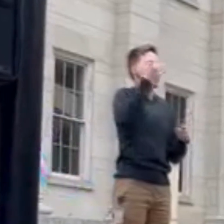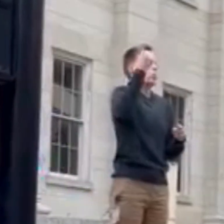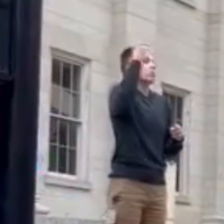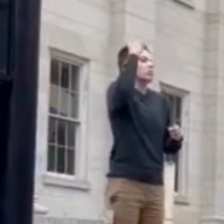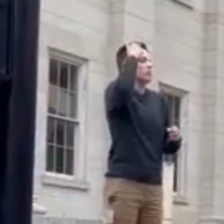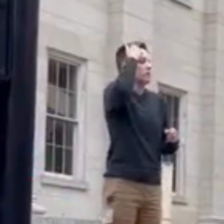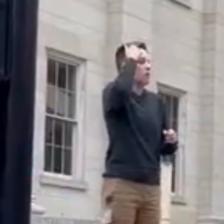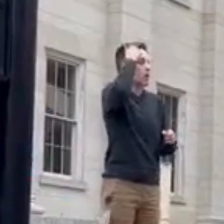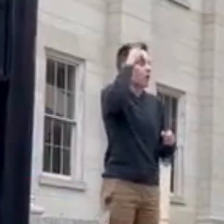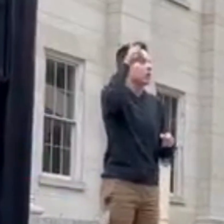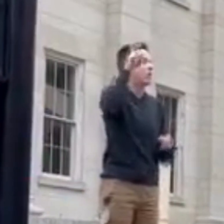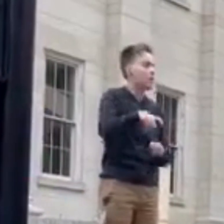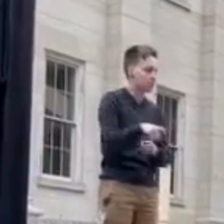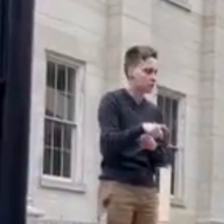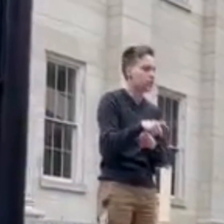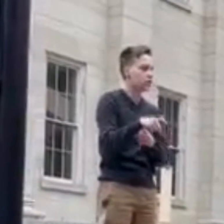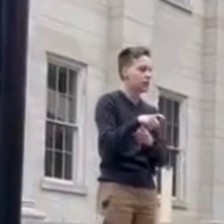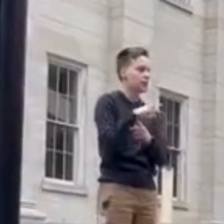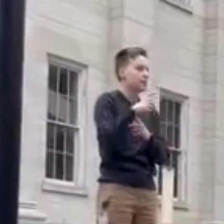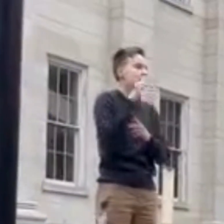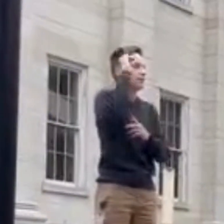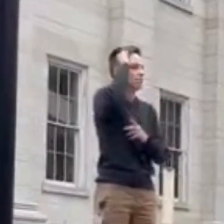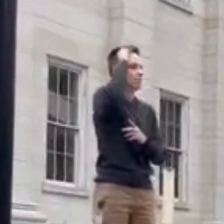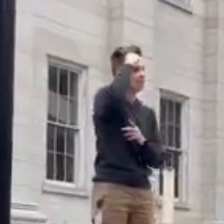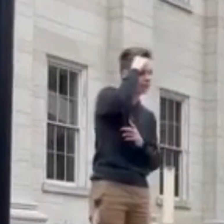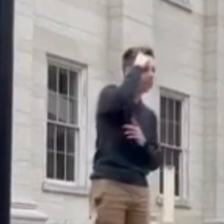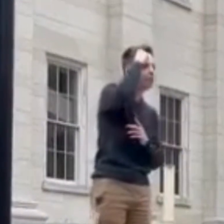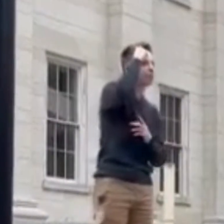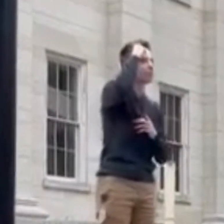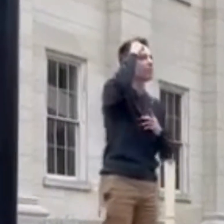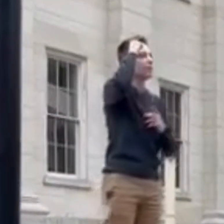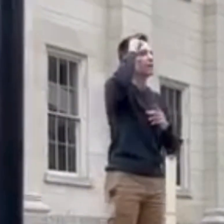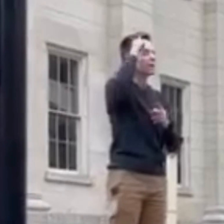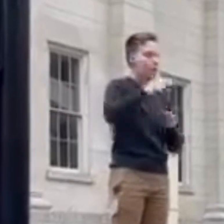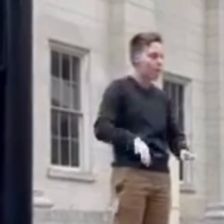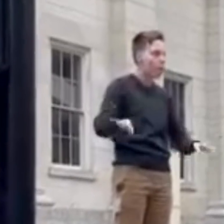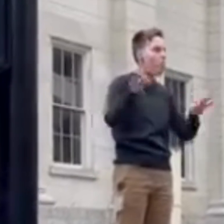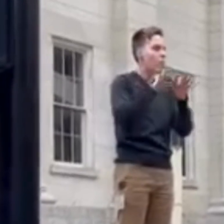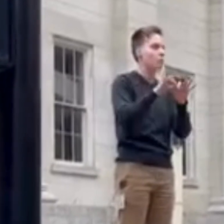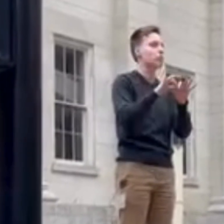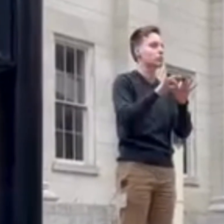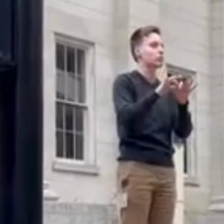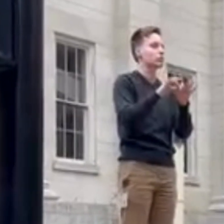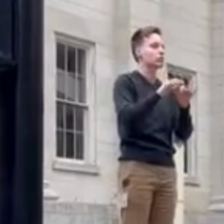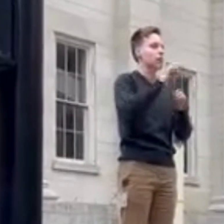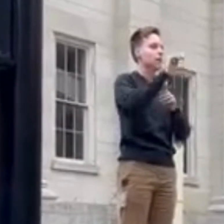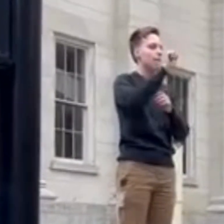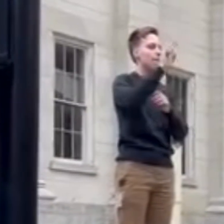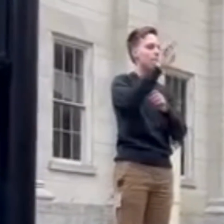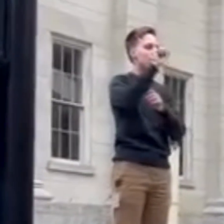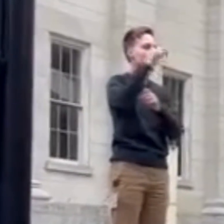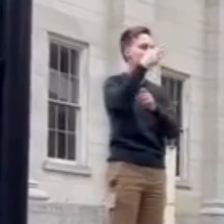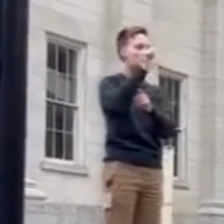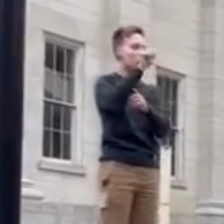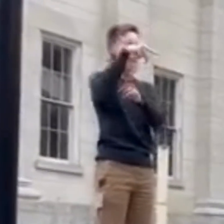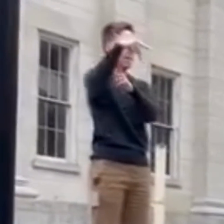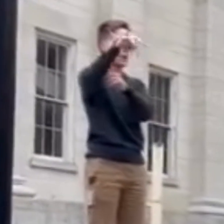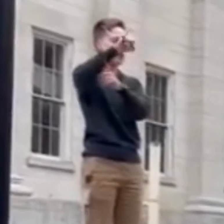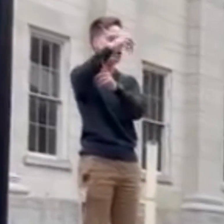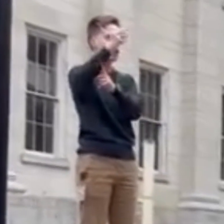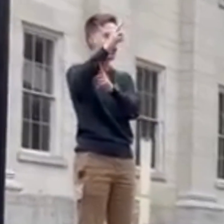have. If you don't already have them burned into your memory, have them burned into your memory now. Marsha P. Johnson.